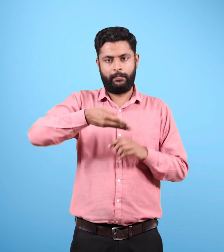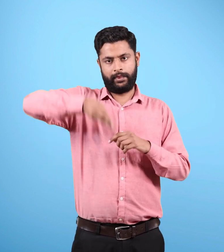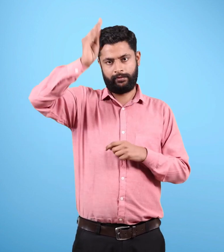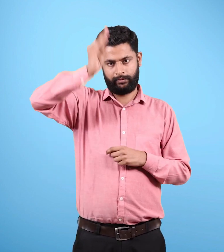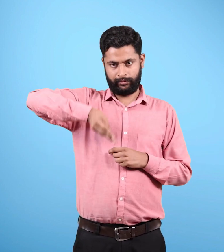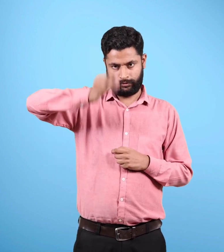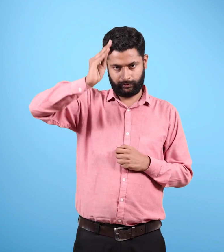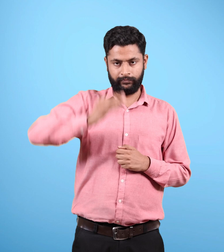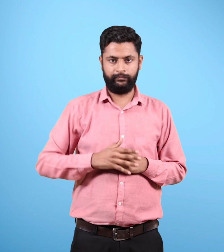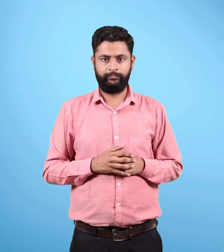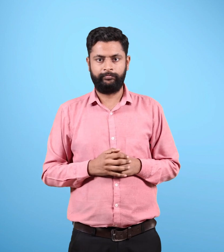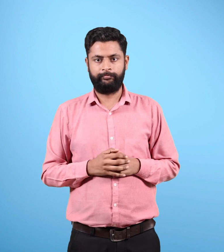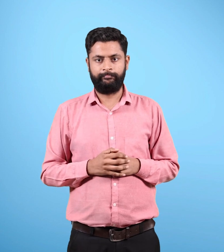Ingredients or source: